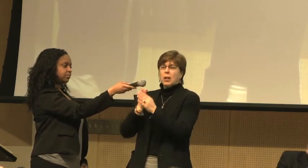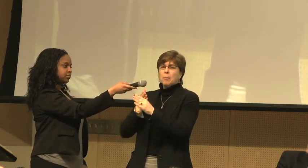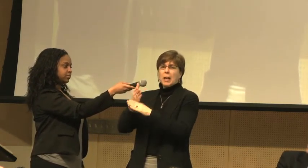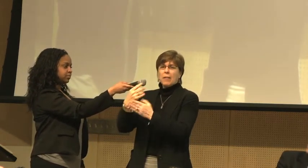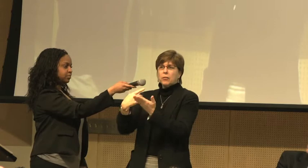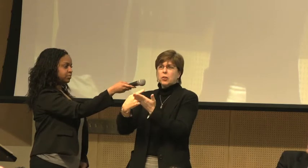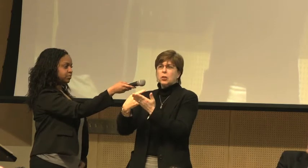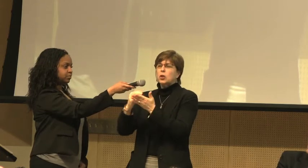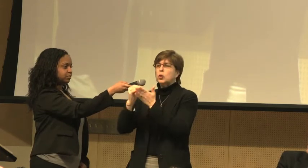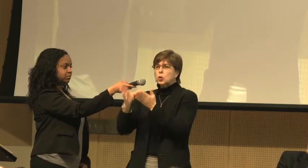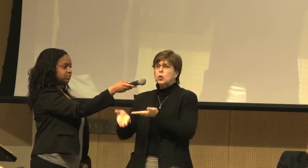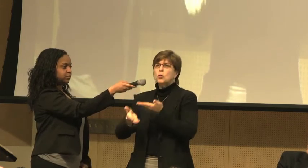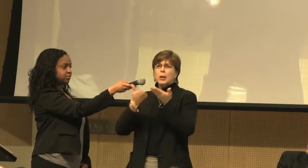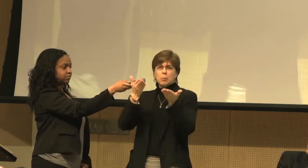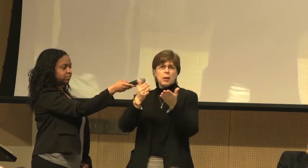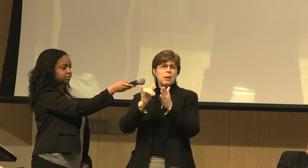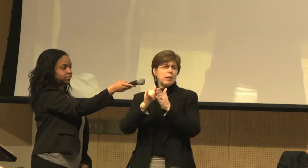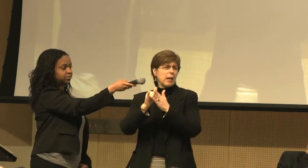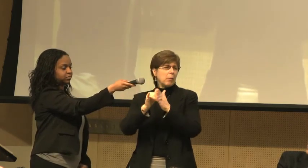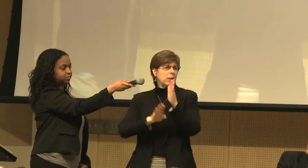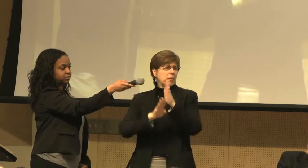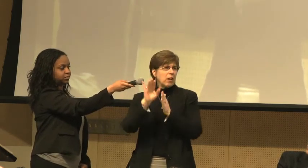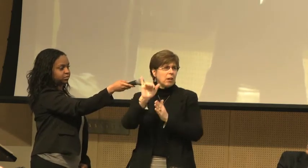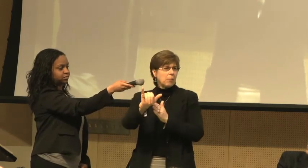developed after students recommended that we